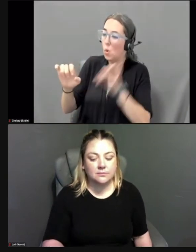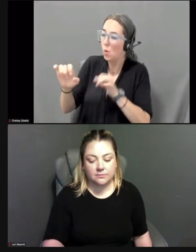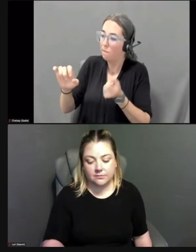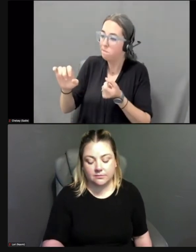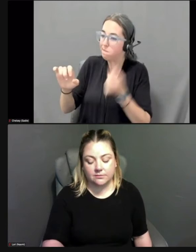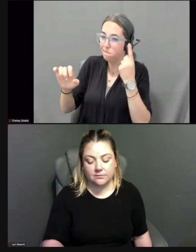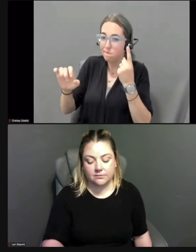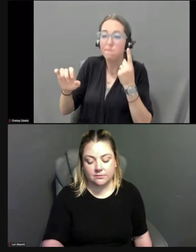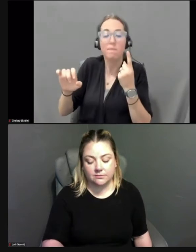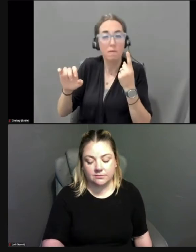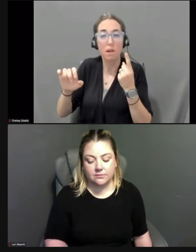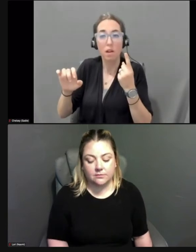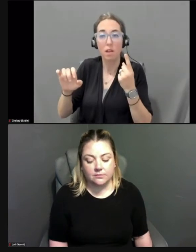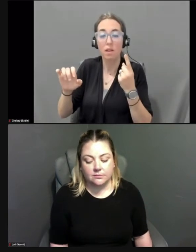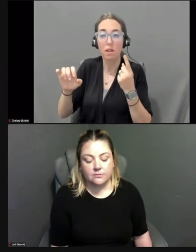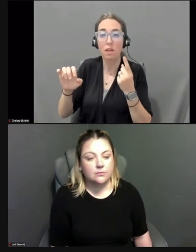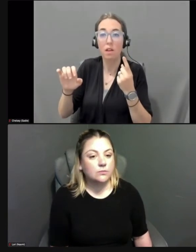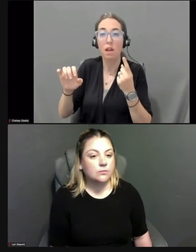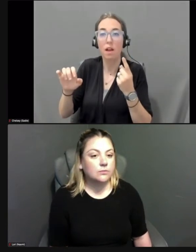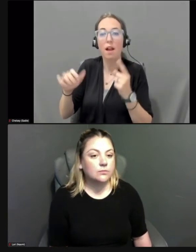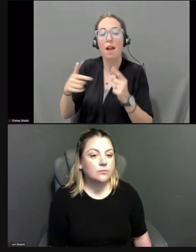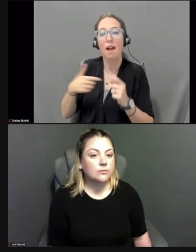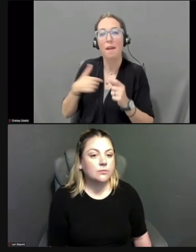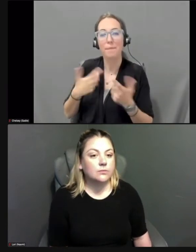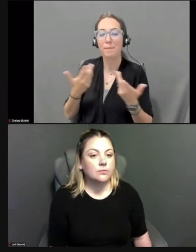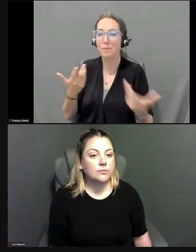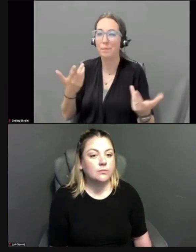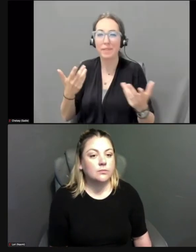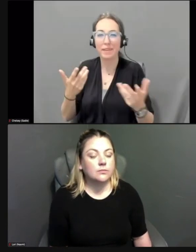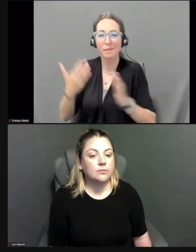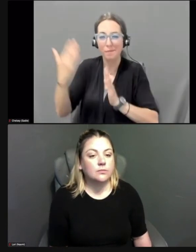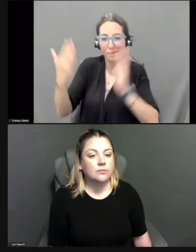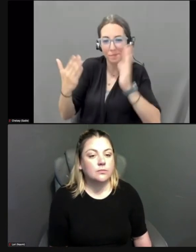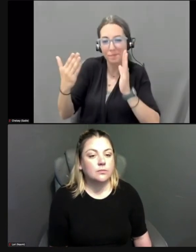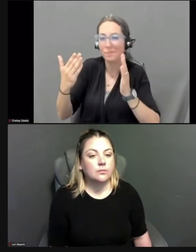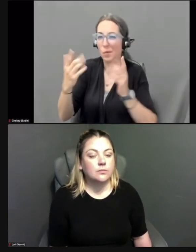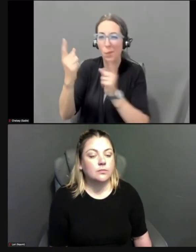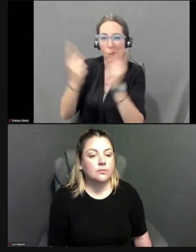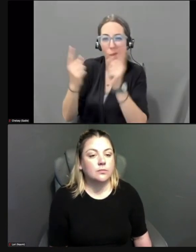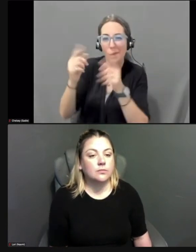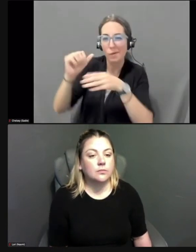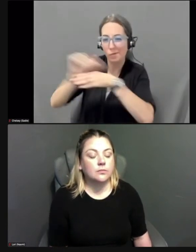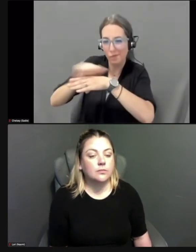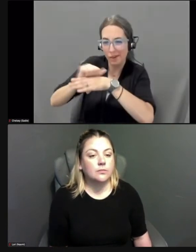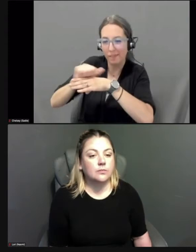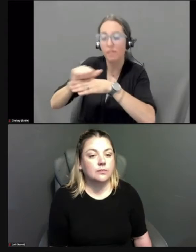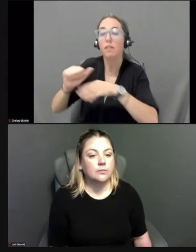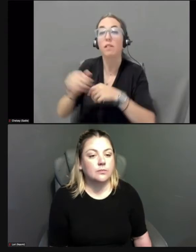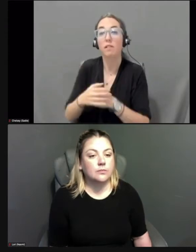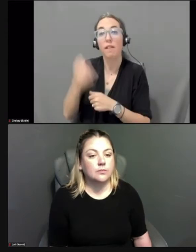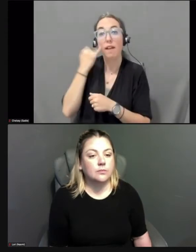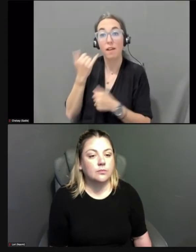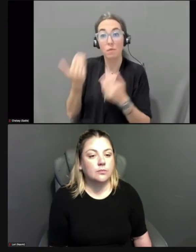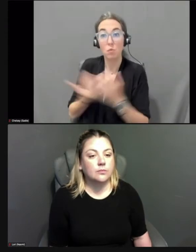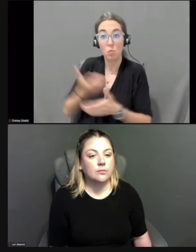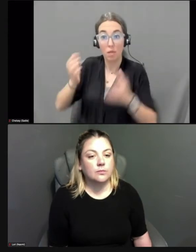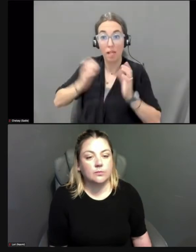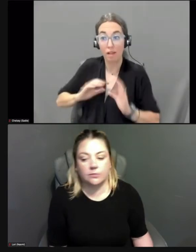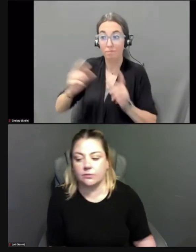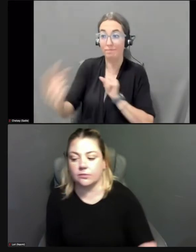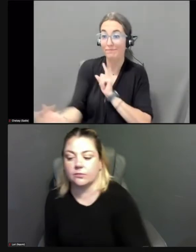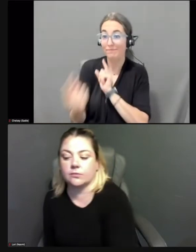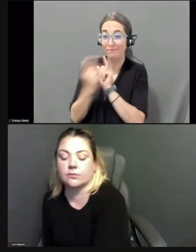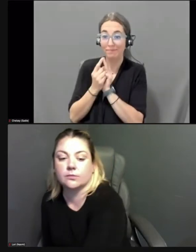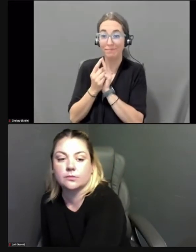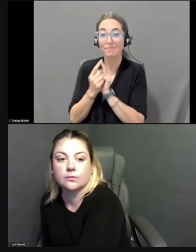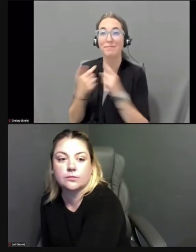was doing some in-person personal training. And anytime I would get a new personal training client, I would immediately go on Amazon and